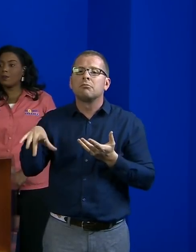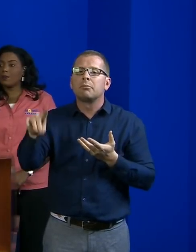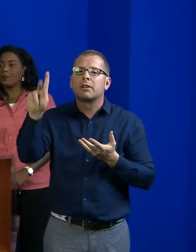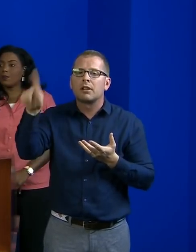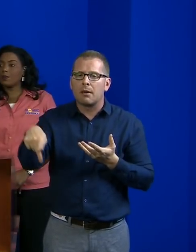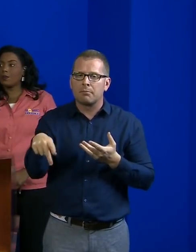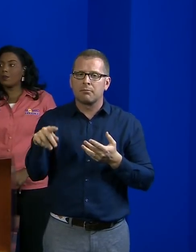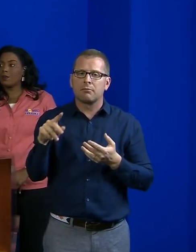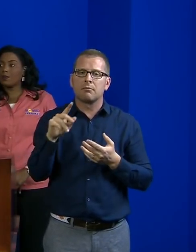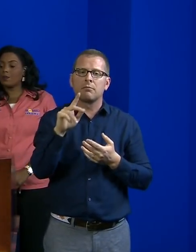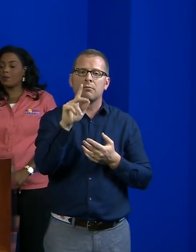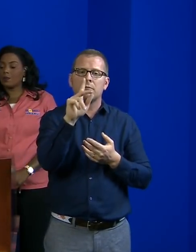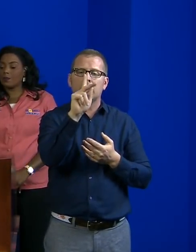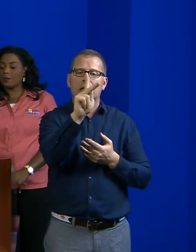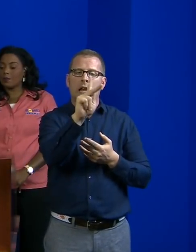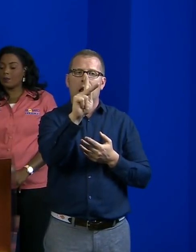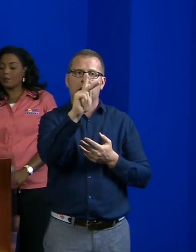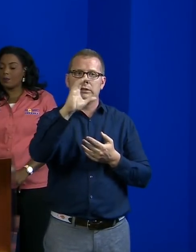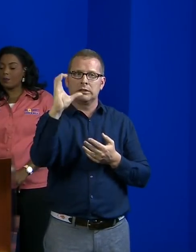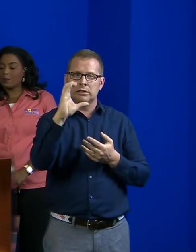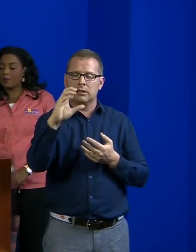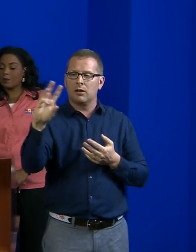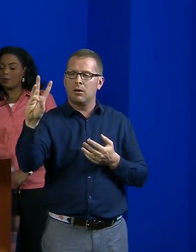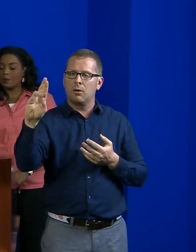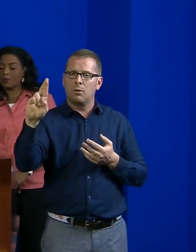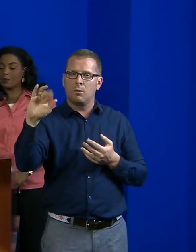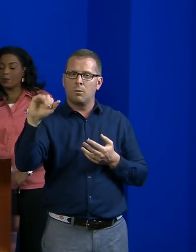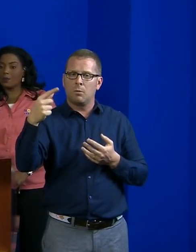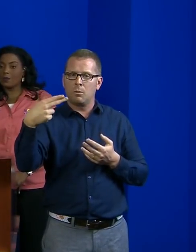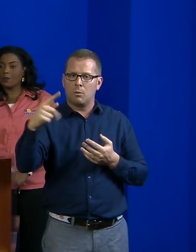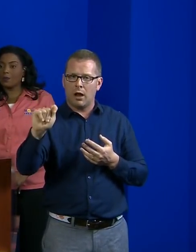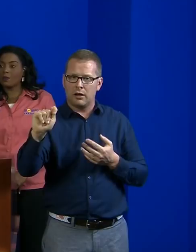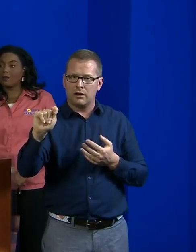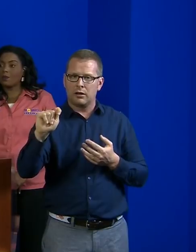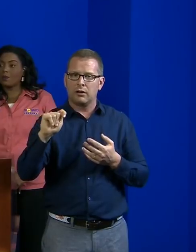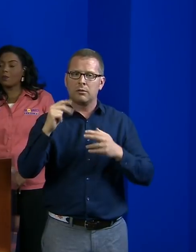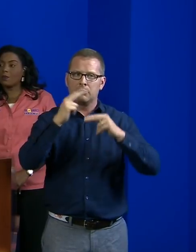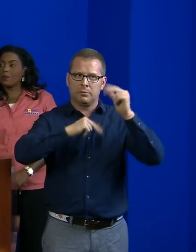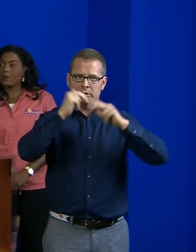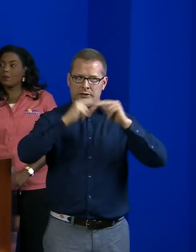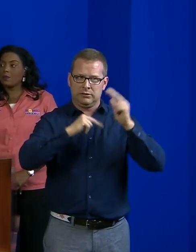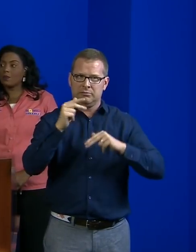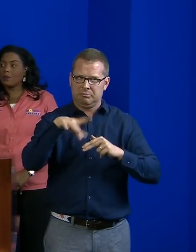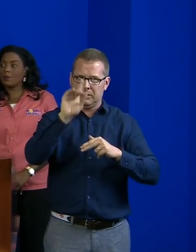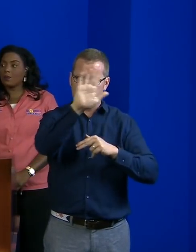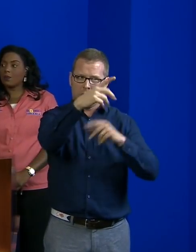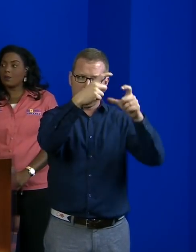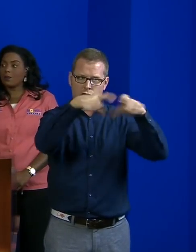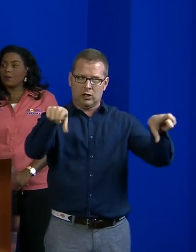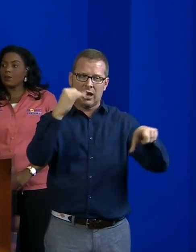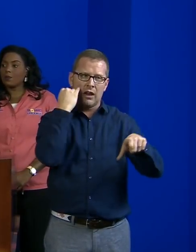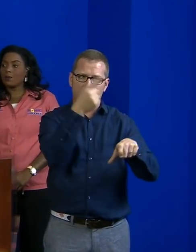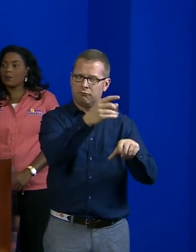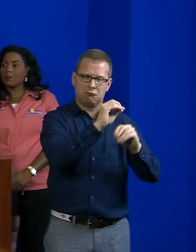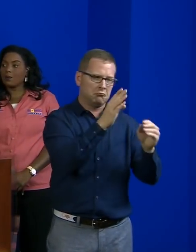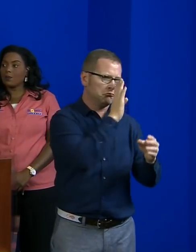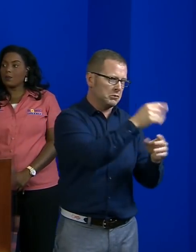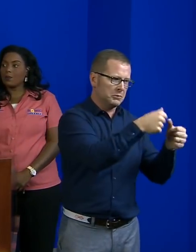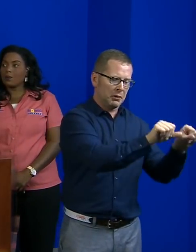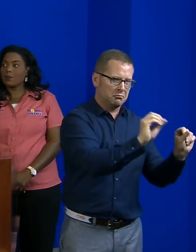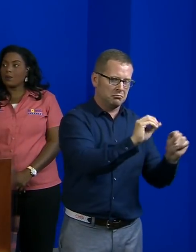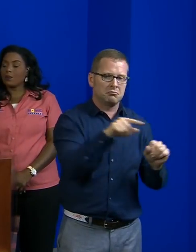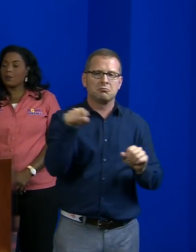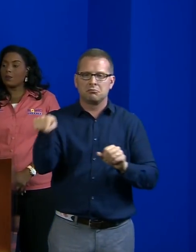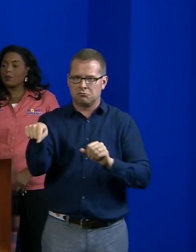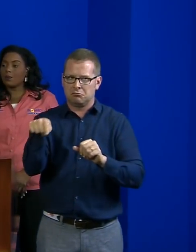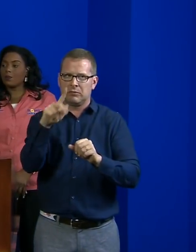employees. We are contacting them directly to make arrangements. Again, I encourage all of our staff, parents